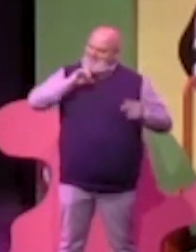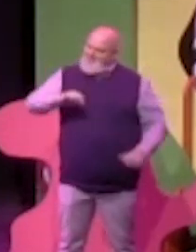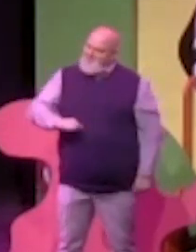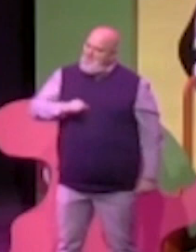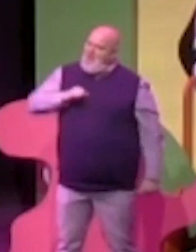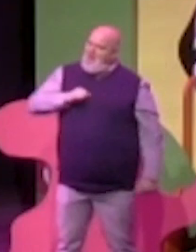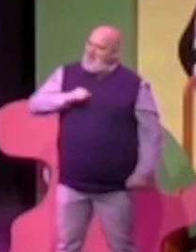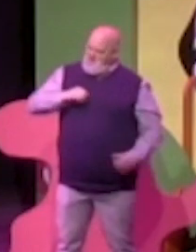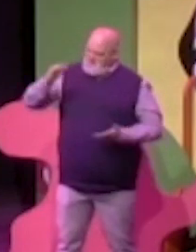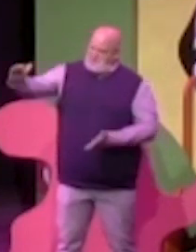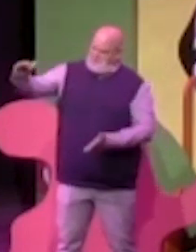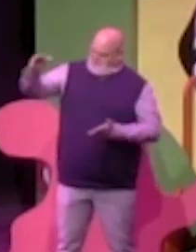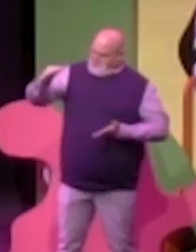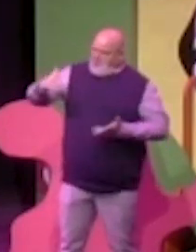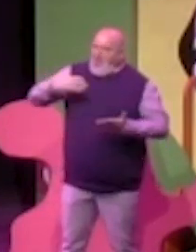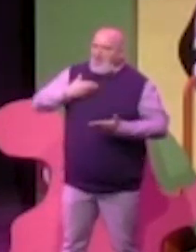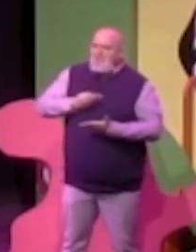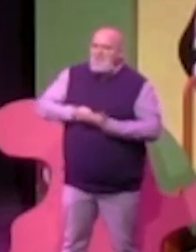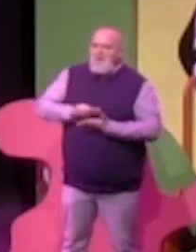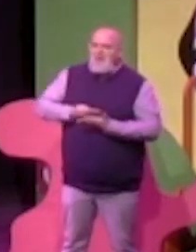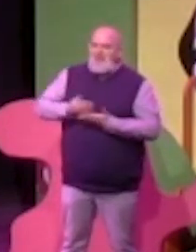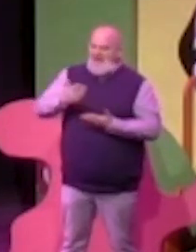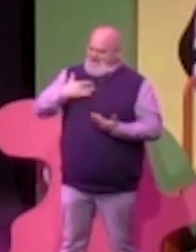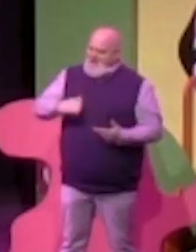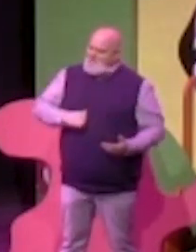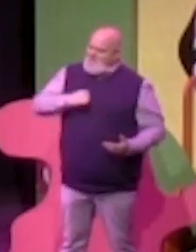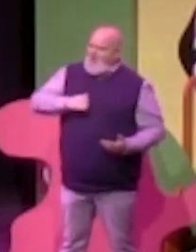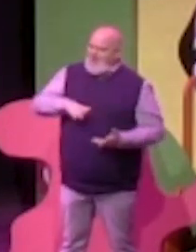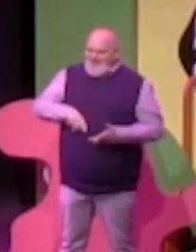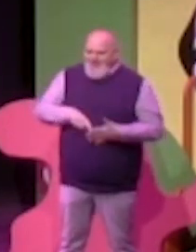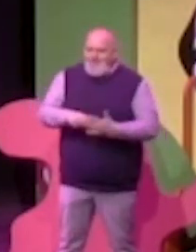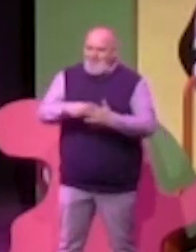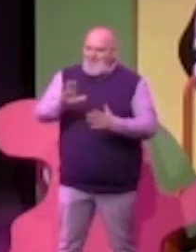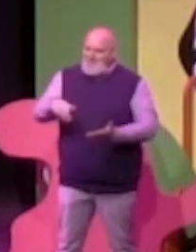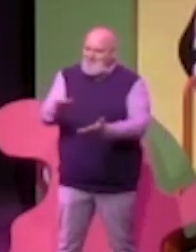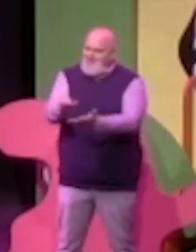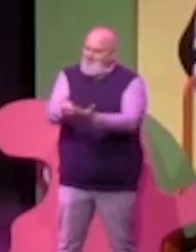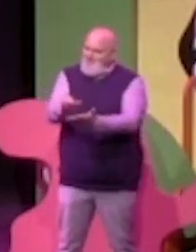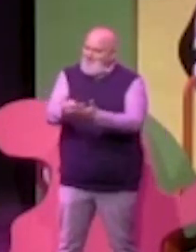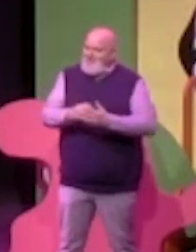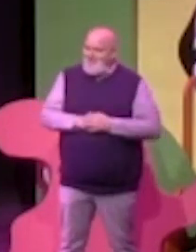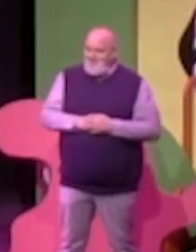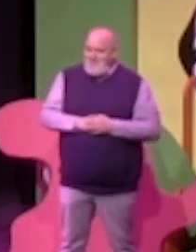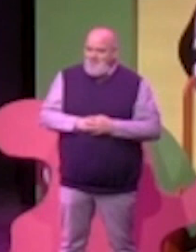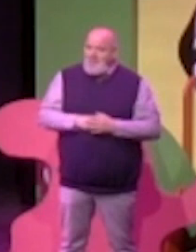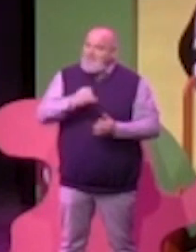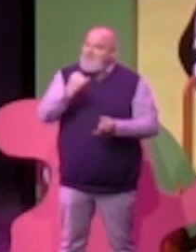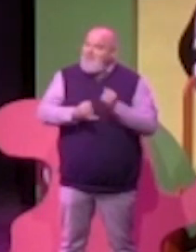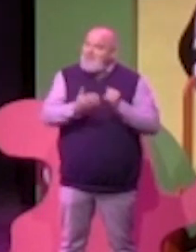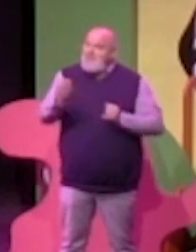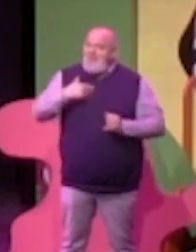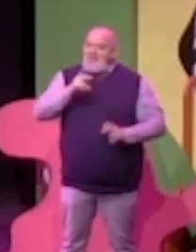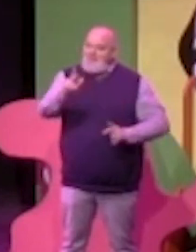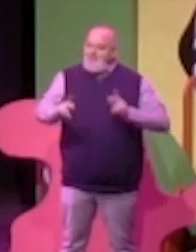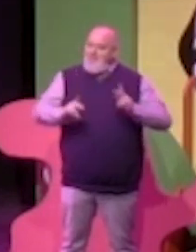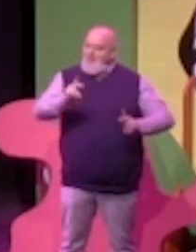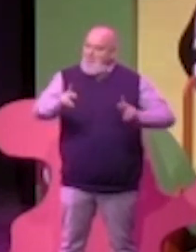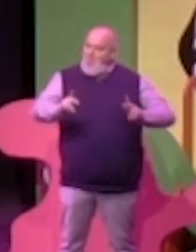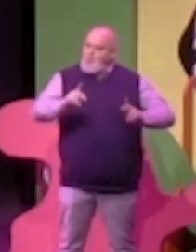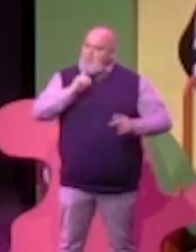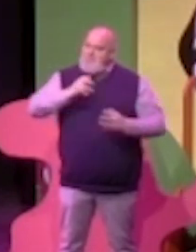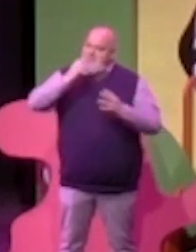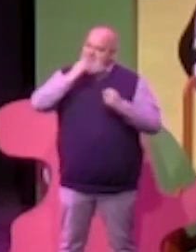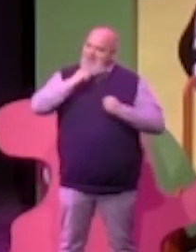with pride our obligations to implement it. And then the last thing, people value the in-person live arts